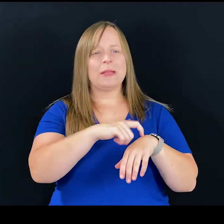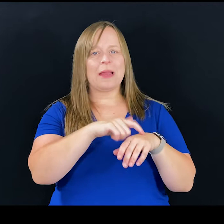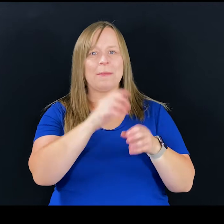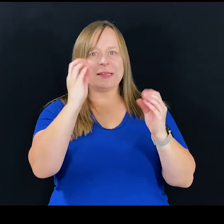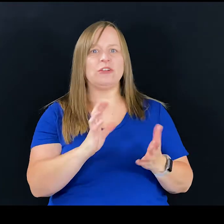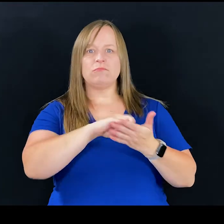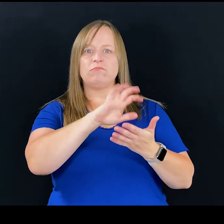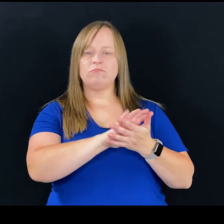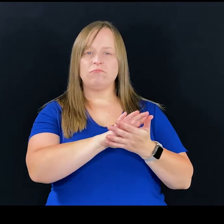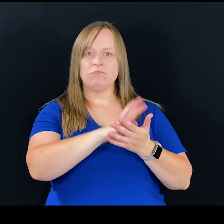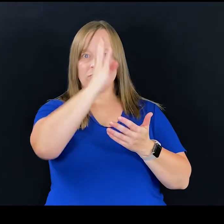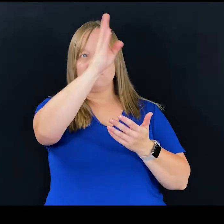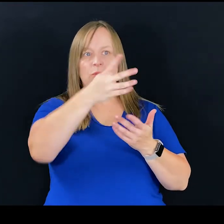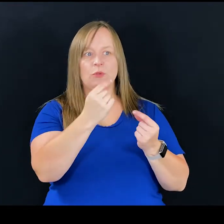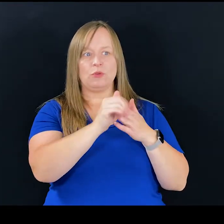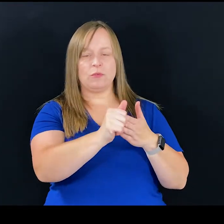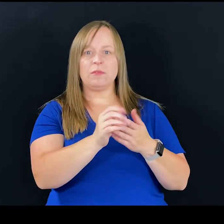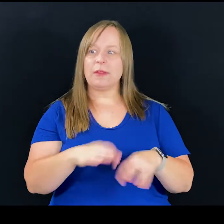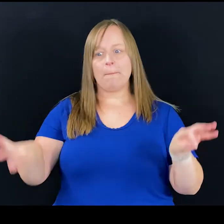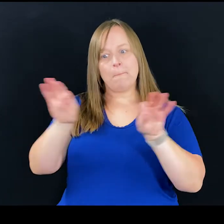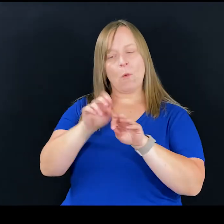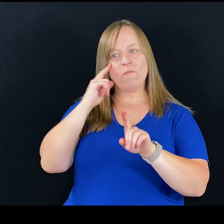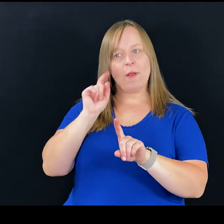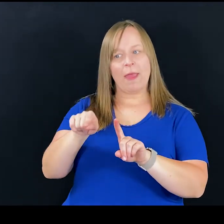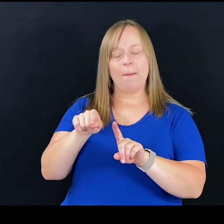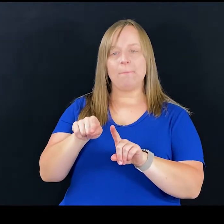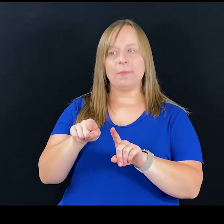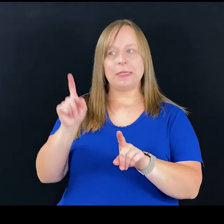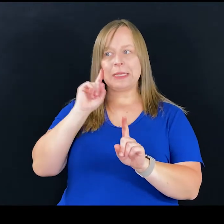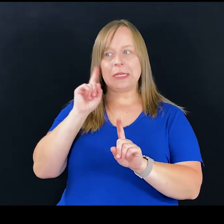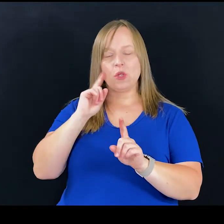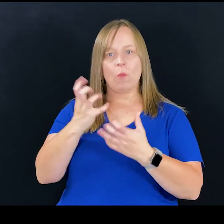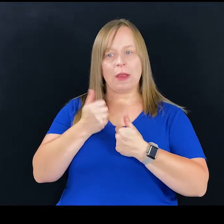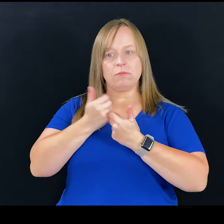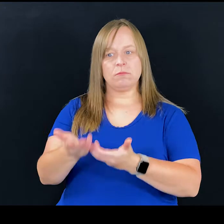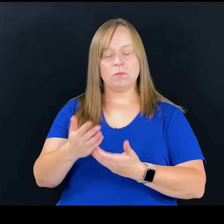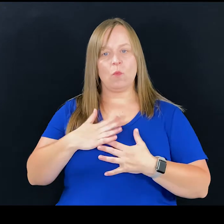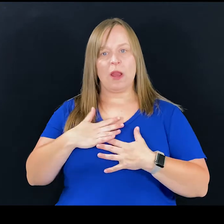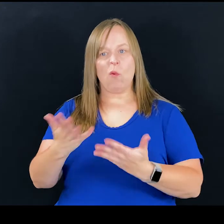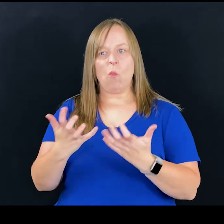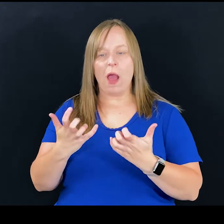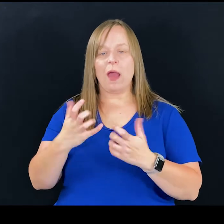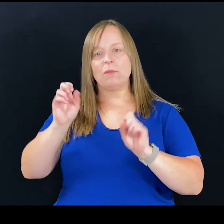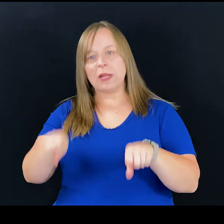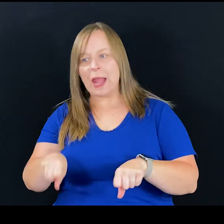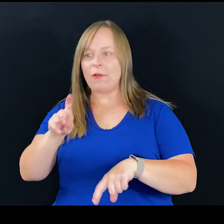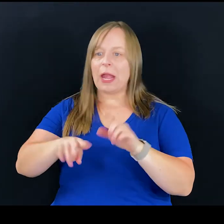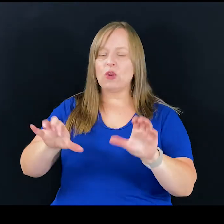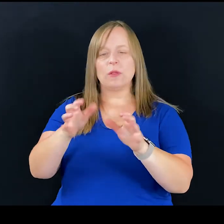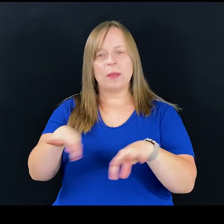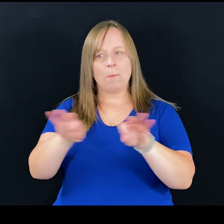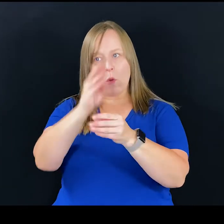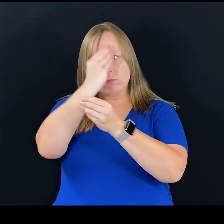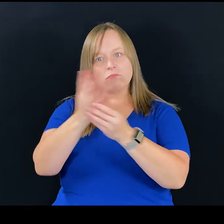So many times the teacher writes that. It's important for them to hear what I want and what I can or